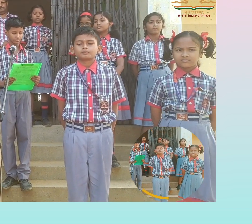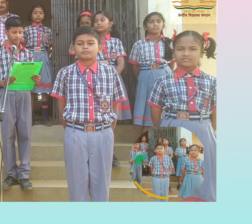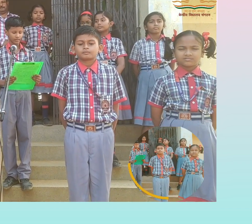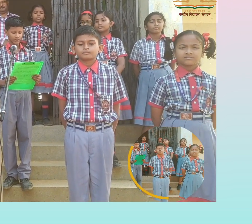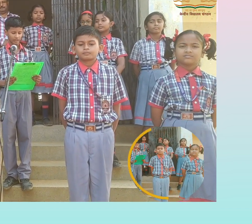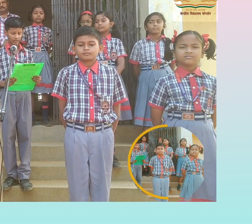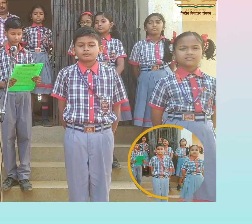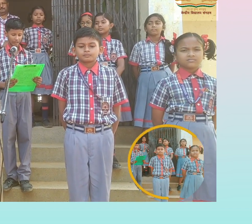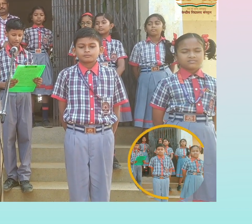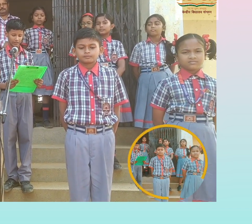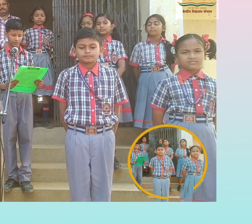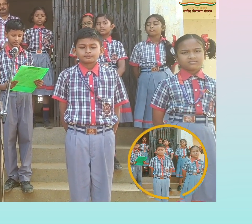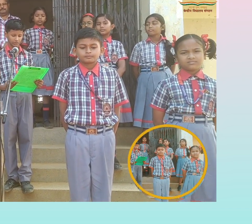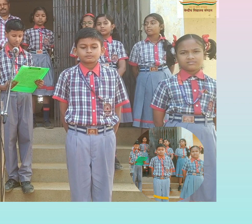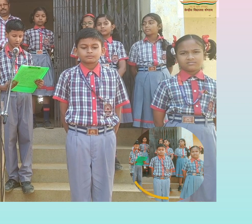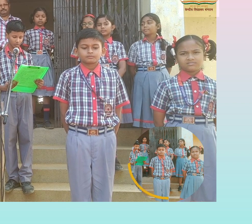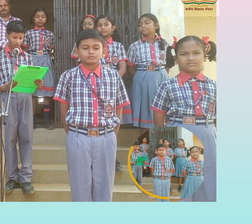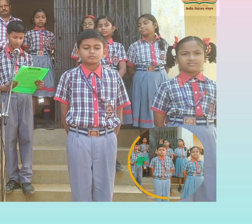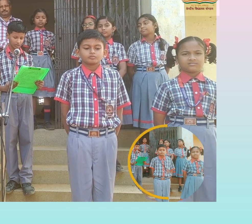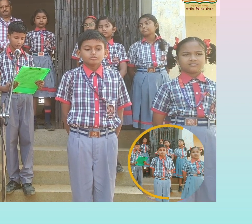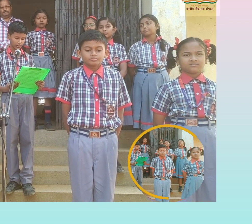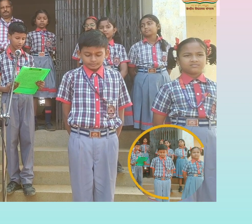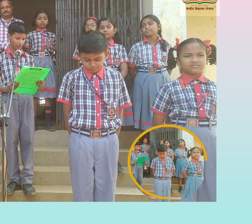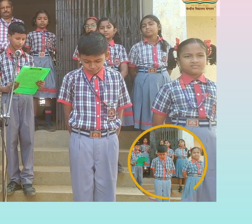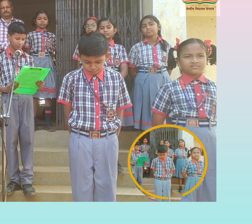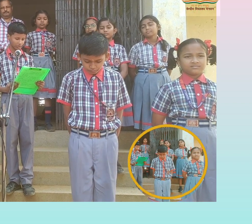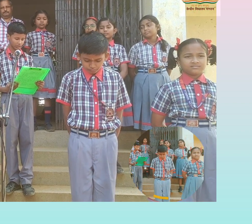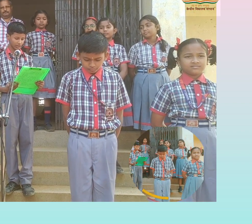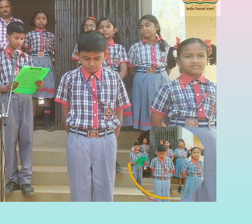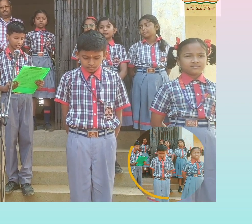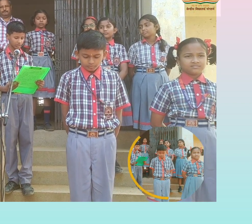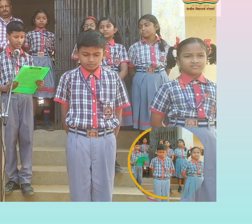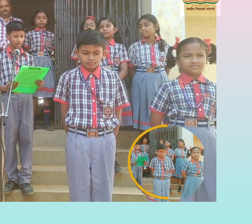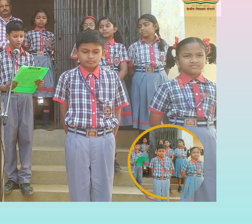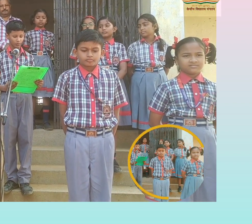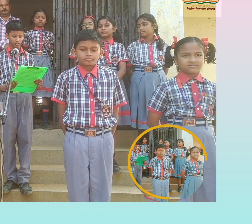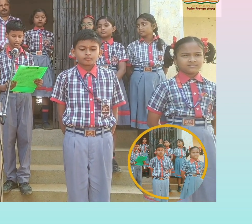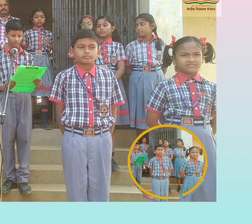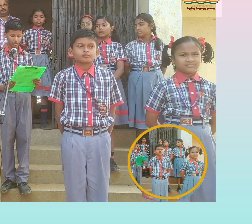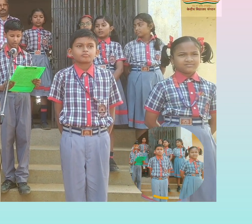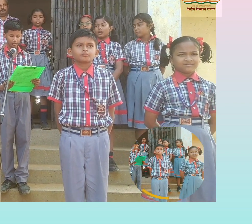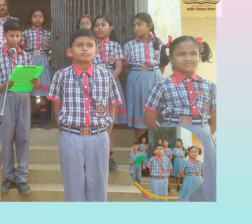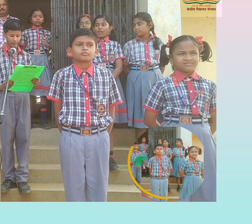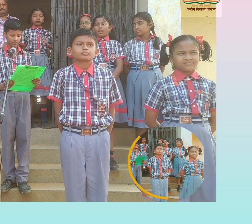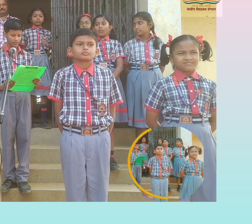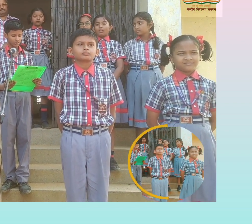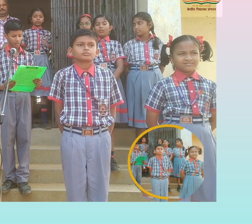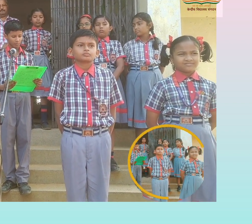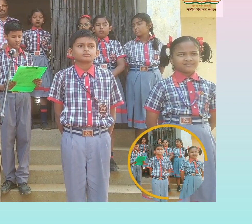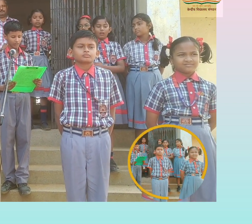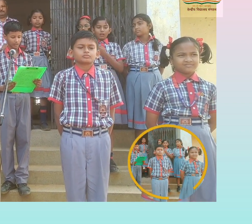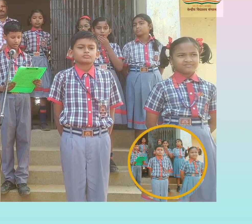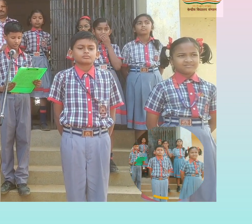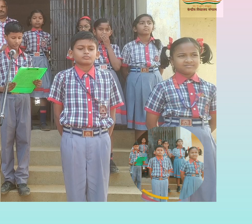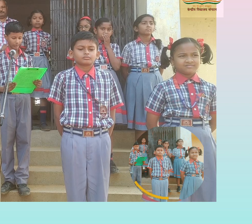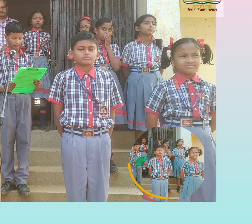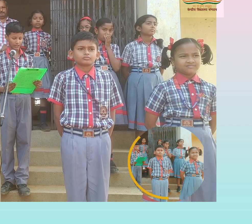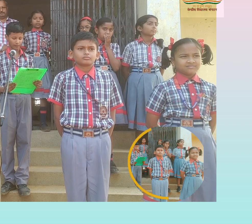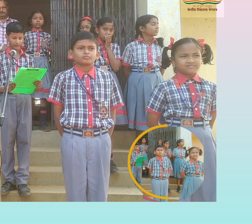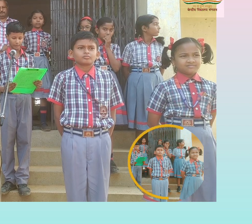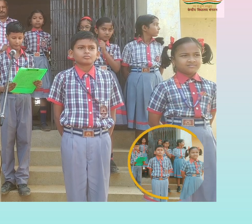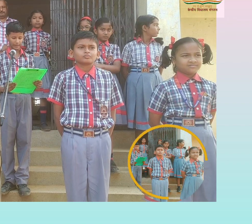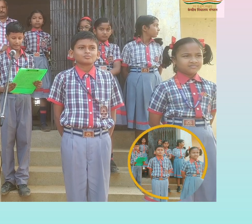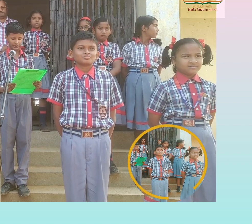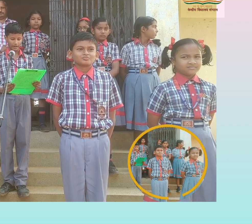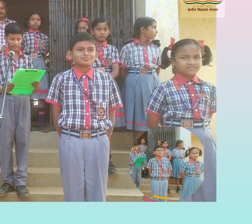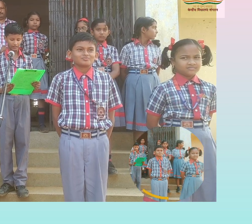Language. Indian Sign Language is not only a means of communication for the hearing impaired but is a